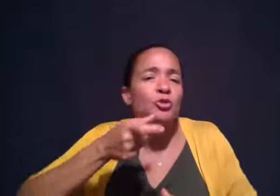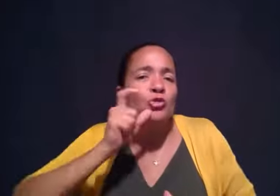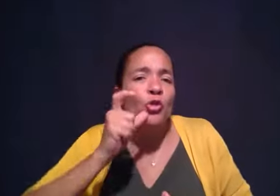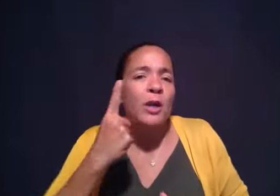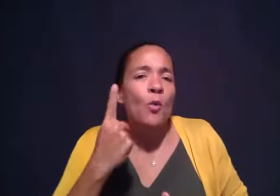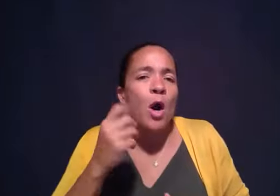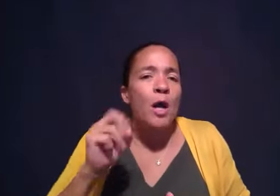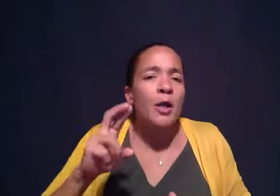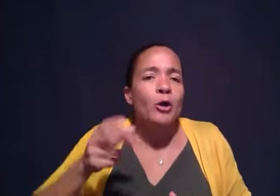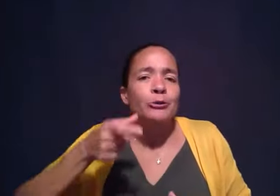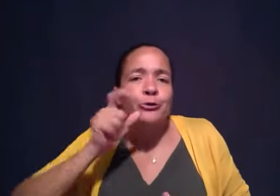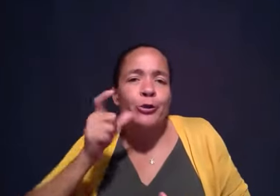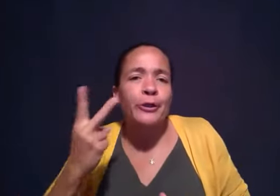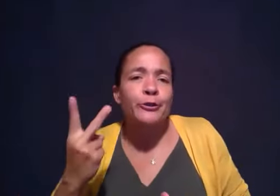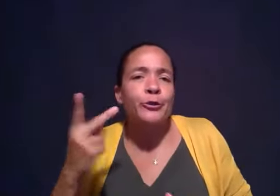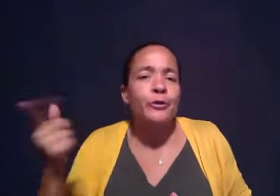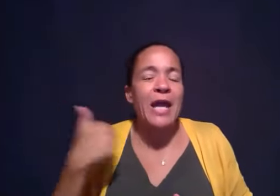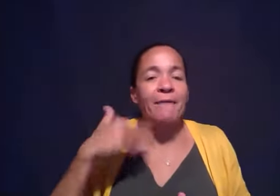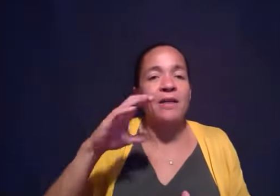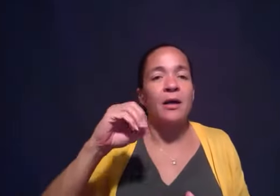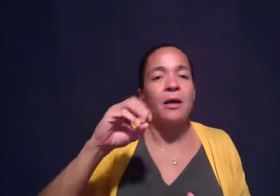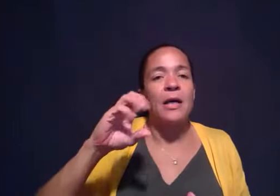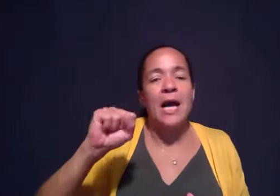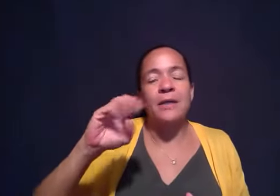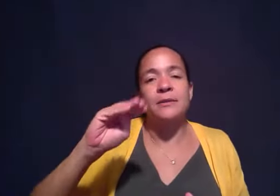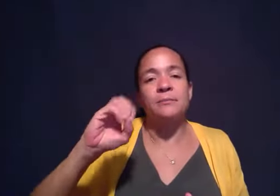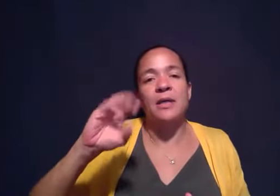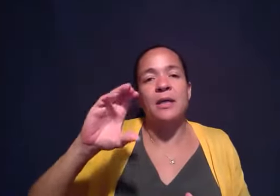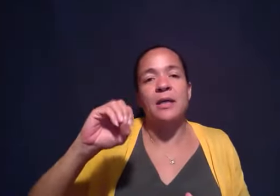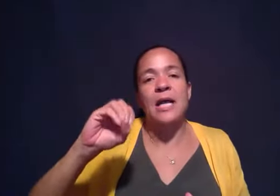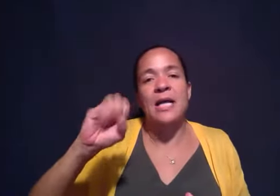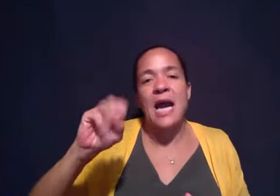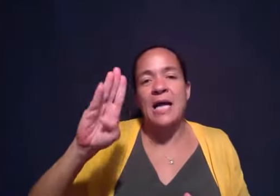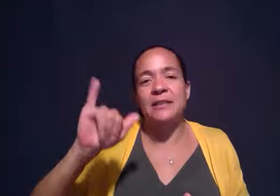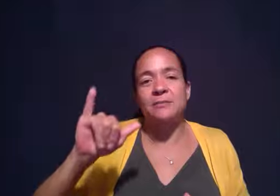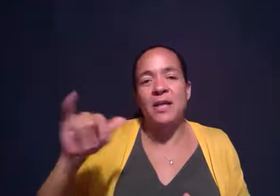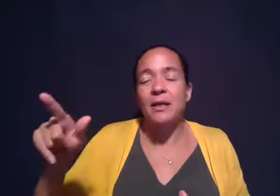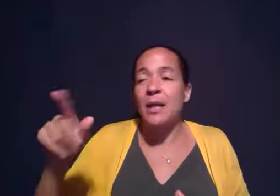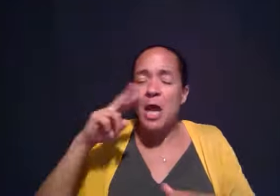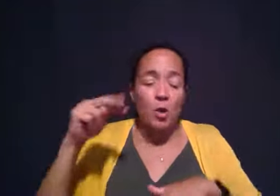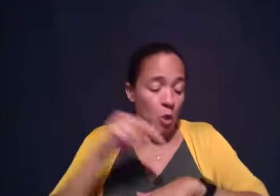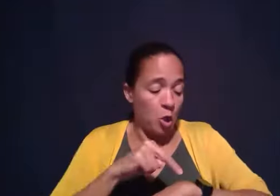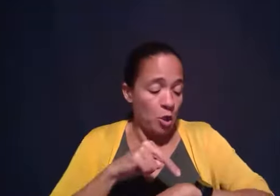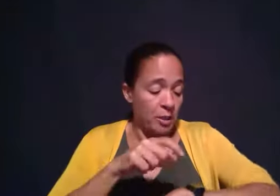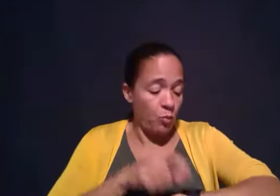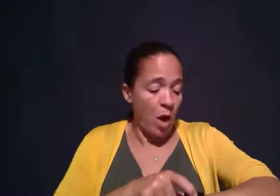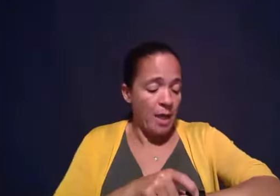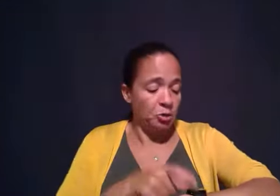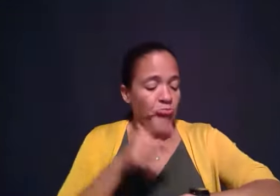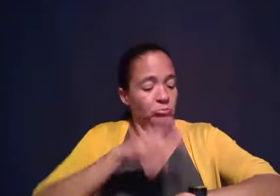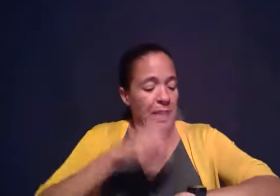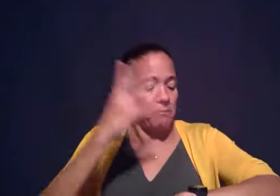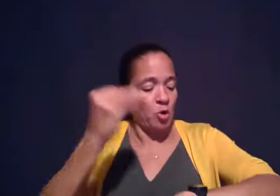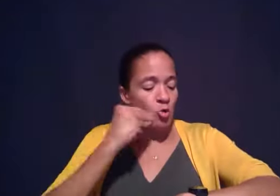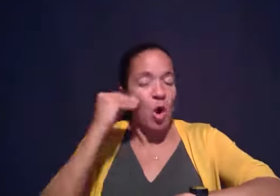birthday. They would look at their watch. The watch would say, go home, and they would go home. And I know because I followed some of